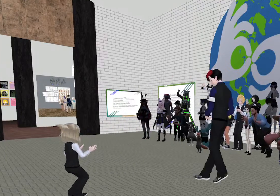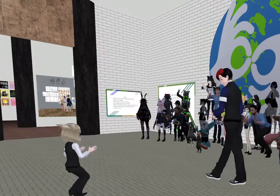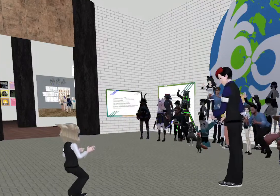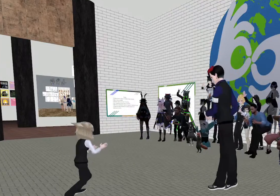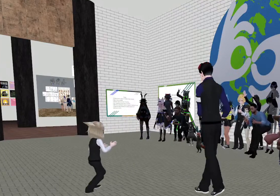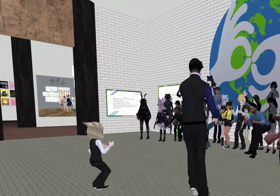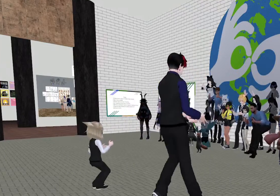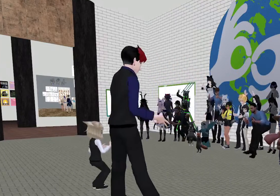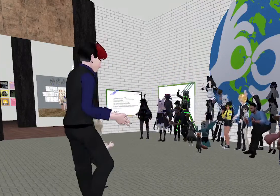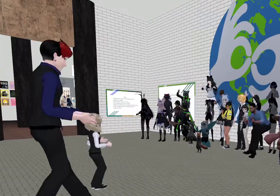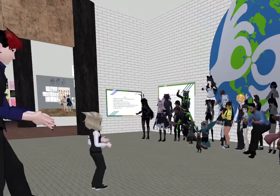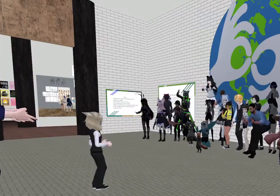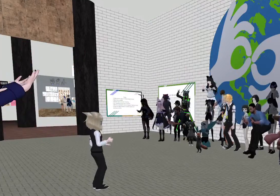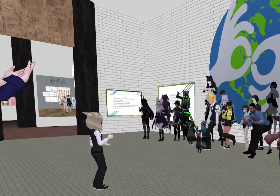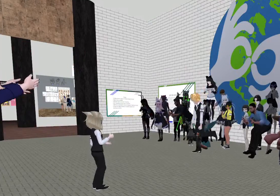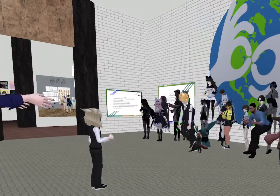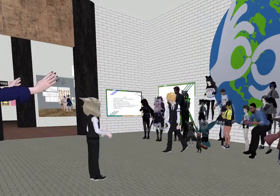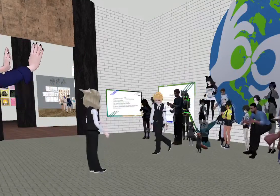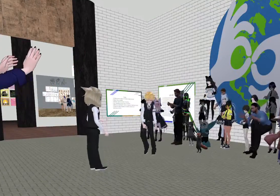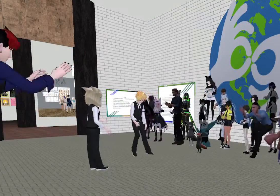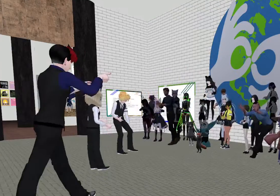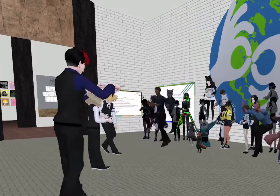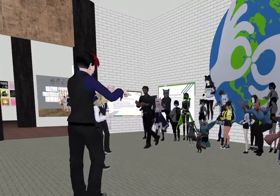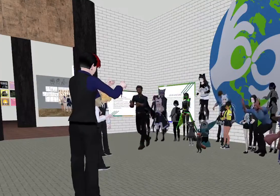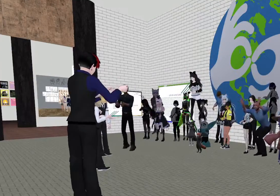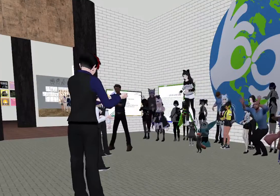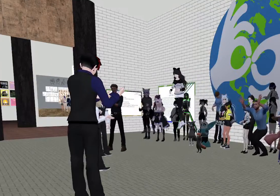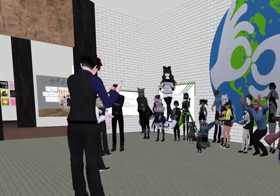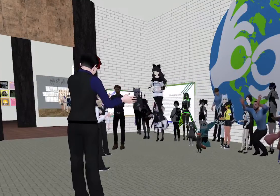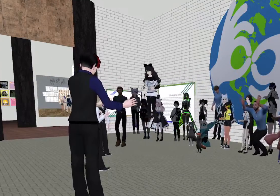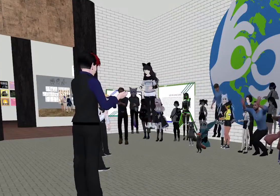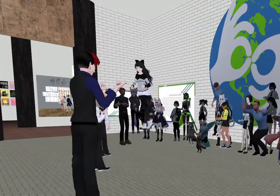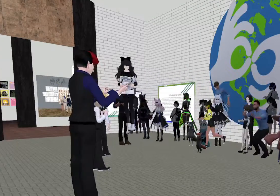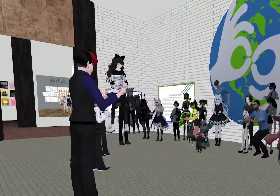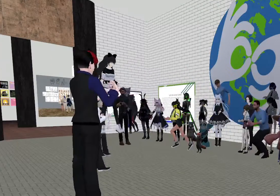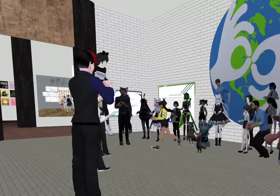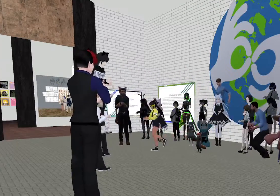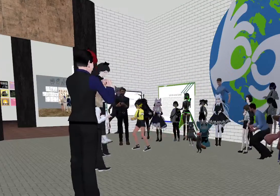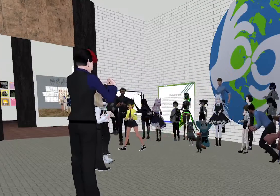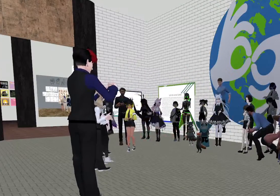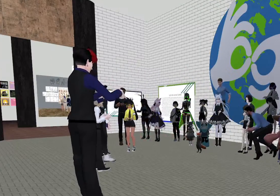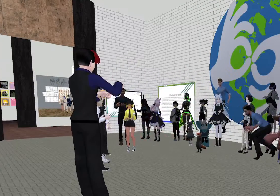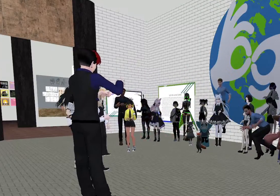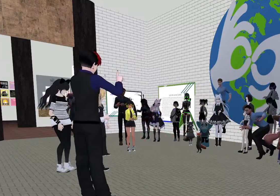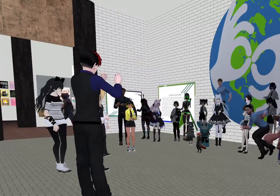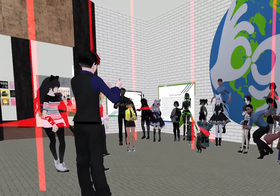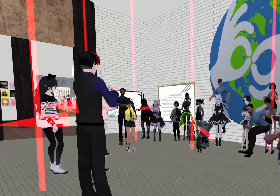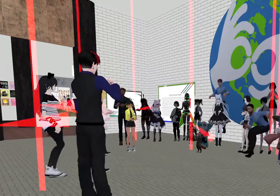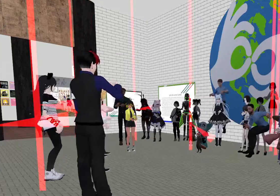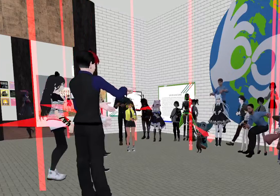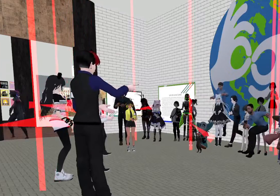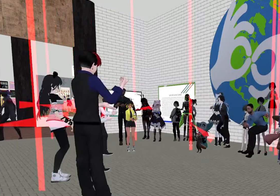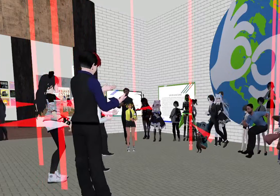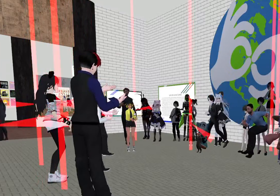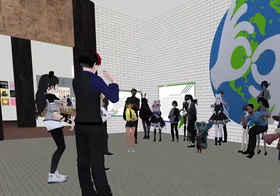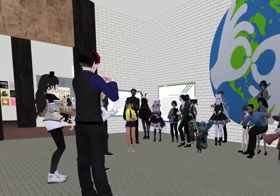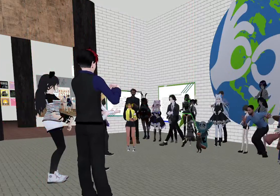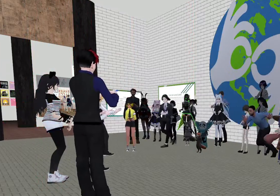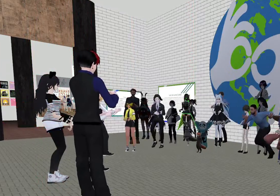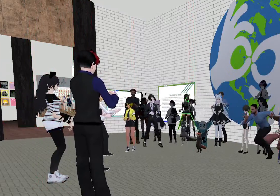Alrighty, that pretty much sums everything up. Now, during the class, as you guys noticed, that there was a lot